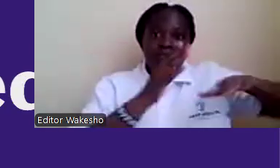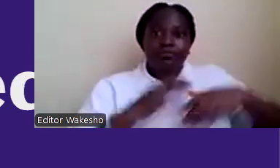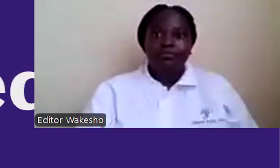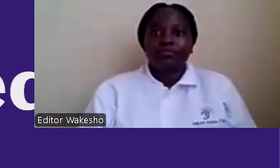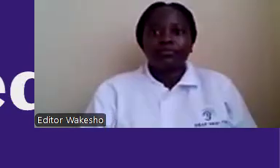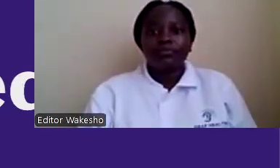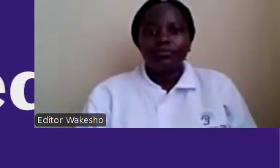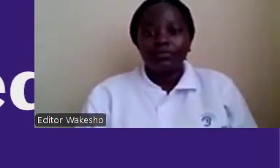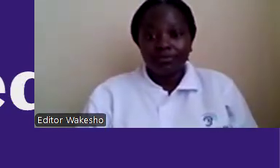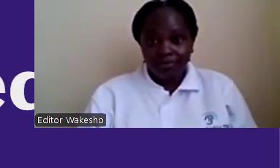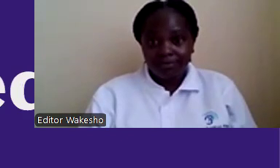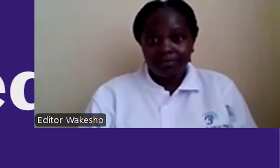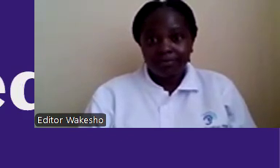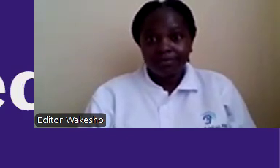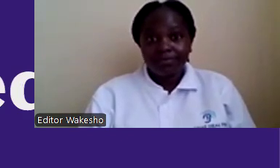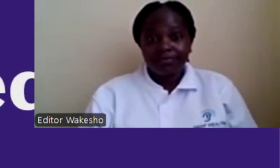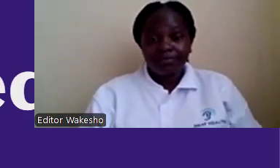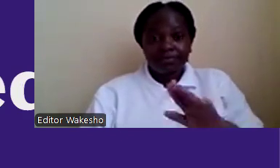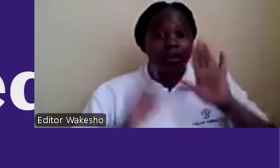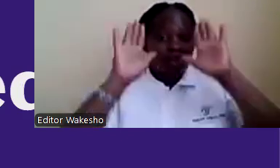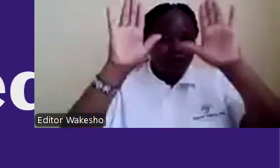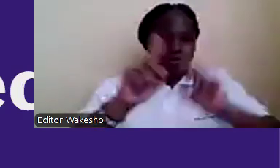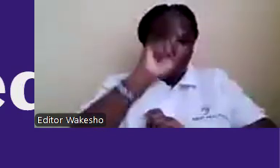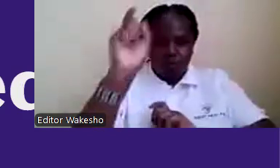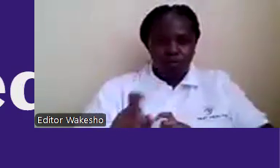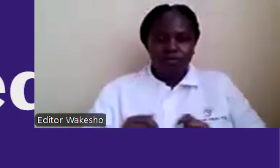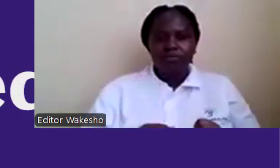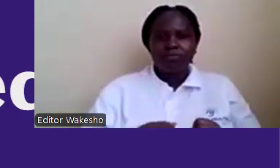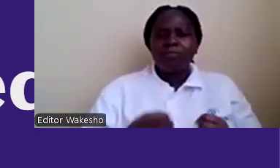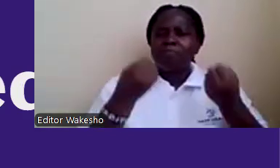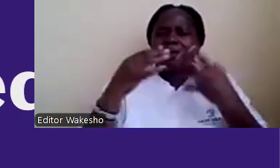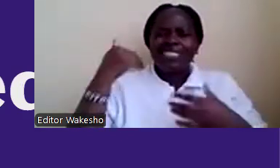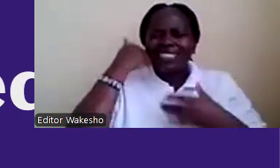So this is an important question that many patients often ask.